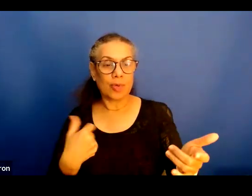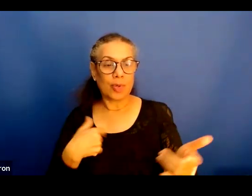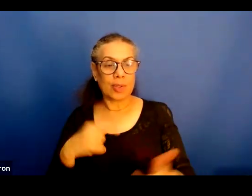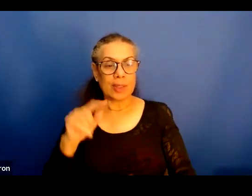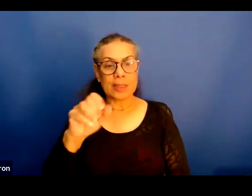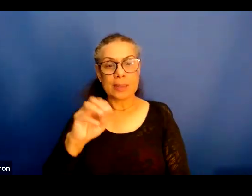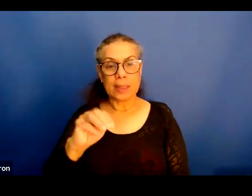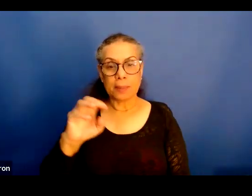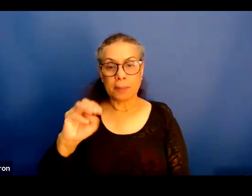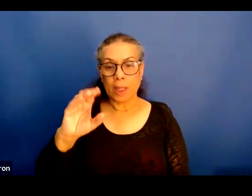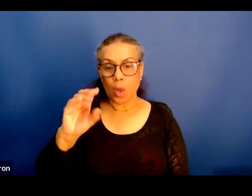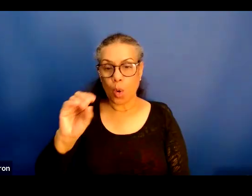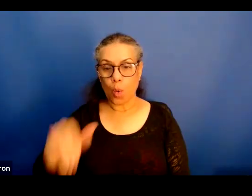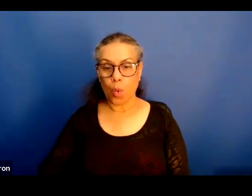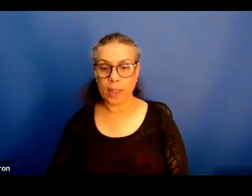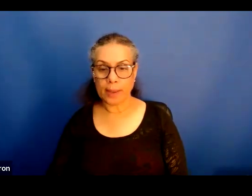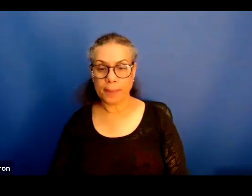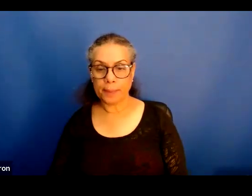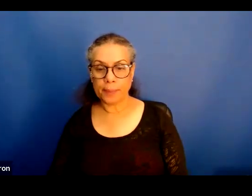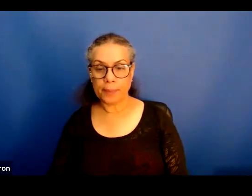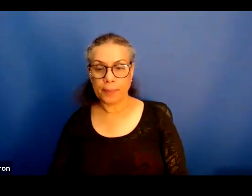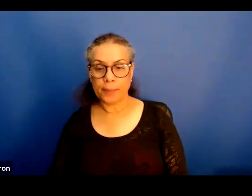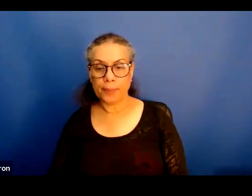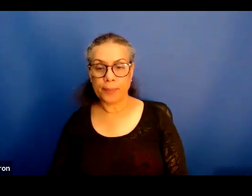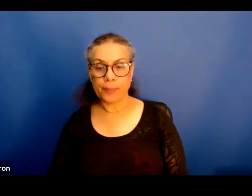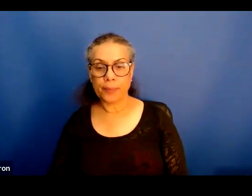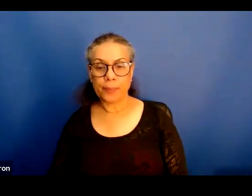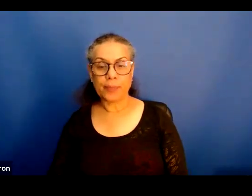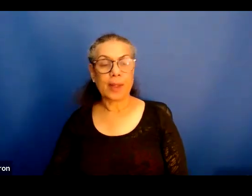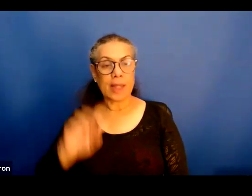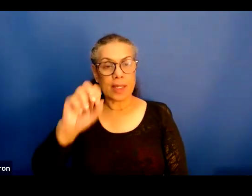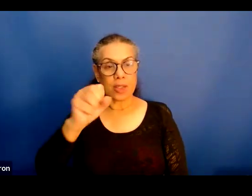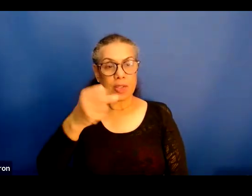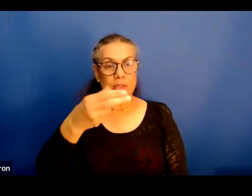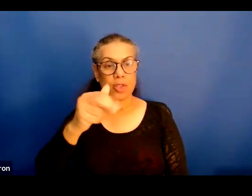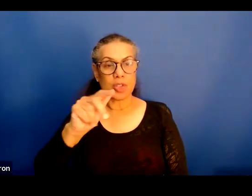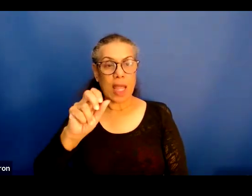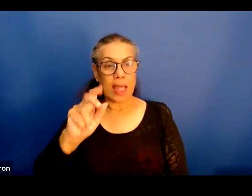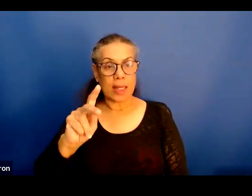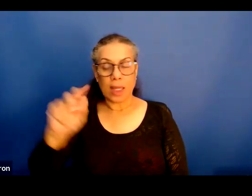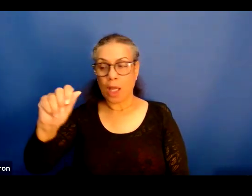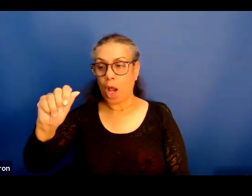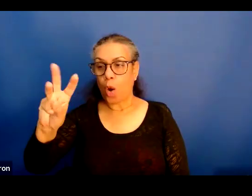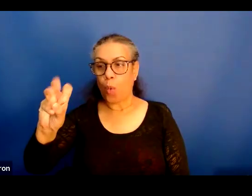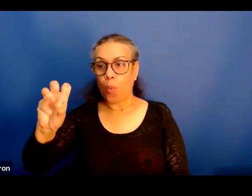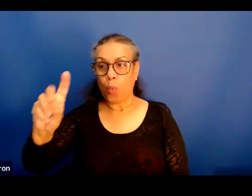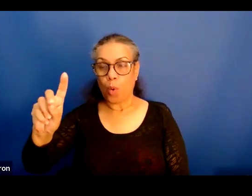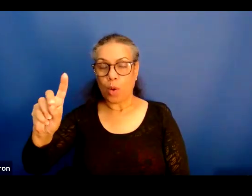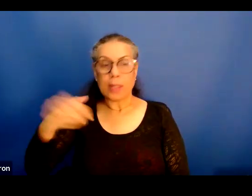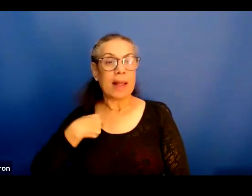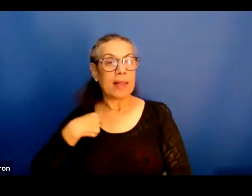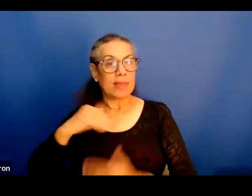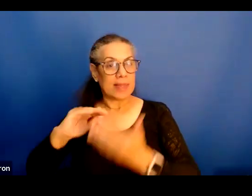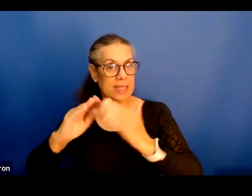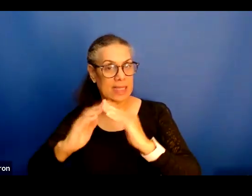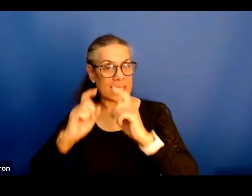McCoy, who is a Shattuck Award winner. This is a very prestigious award that's given by the city